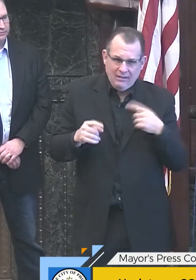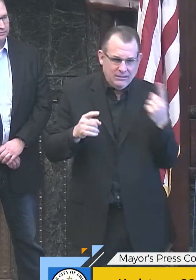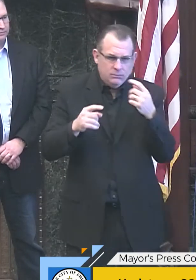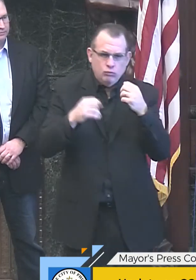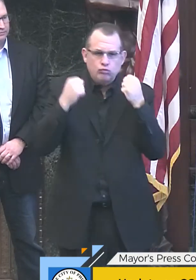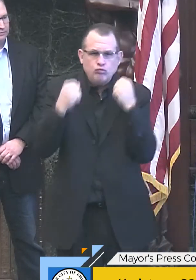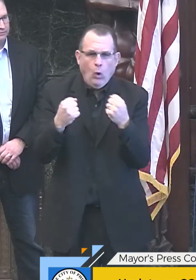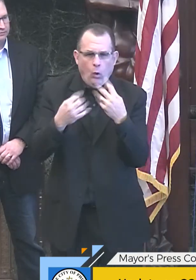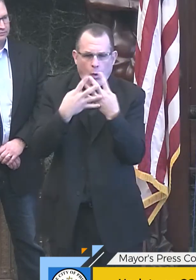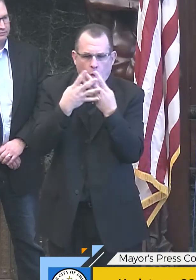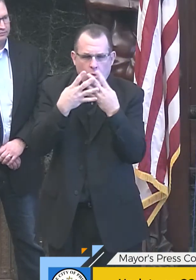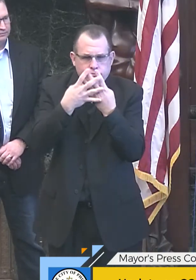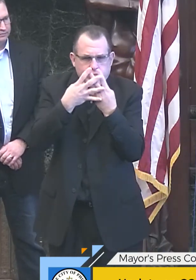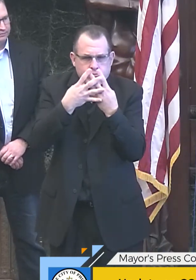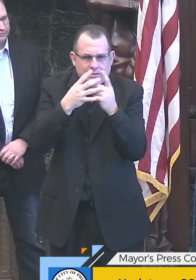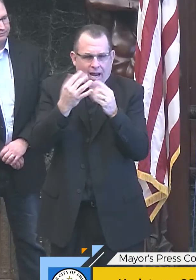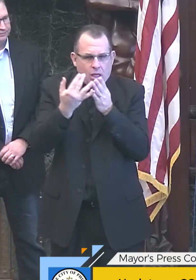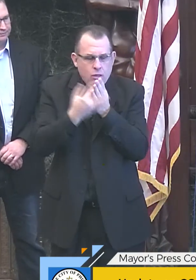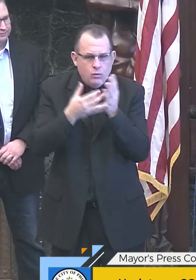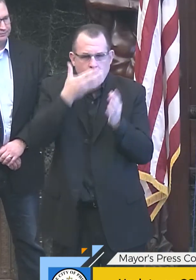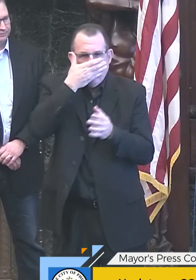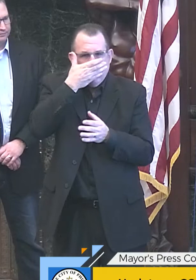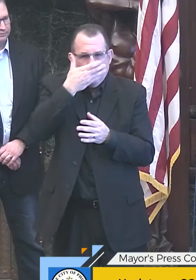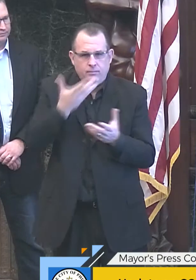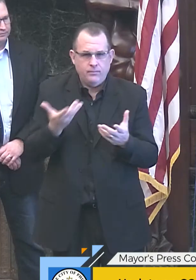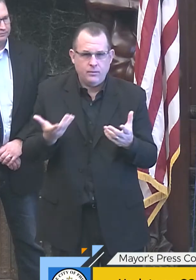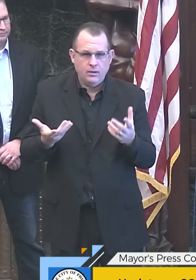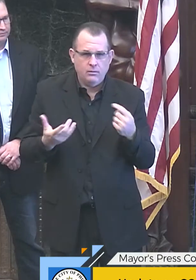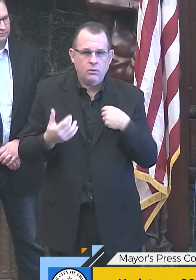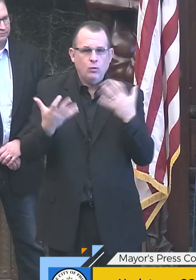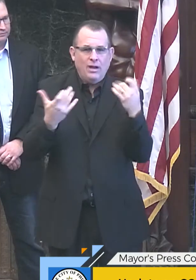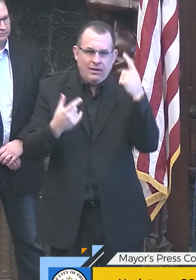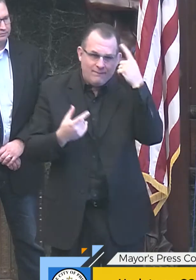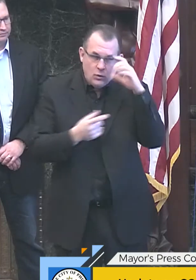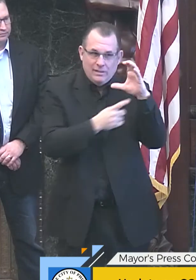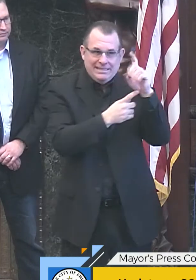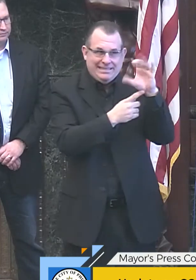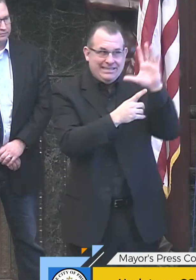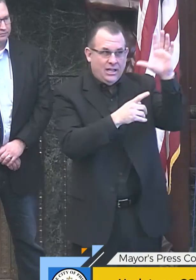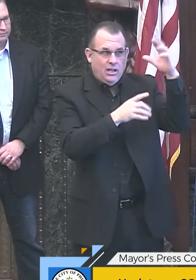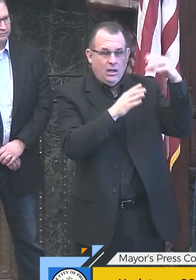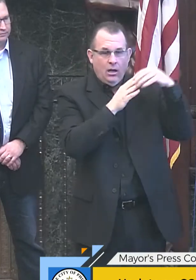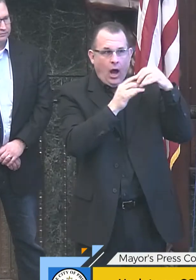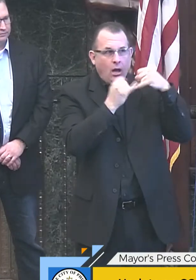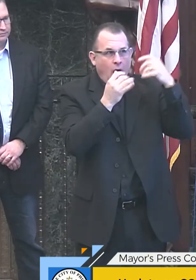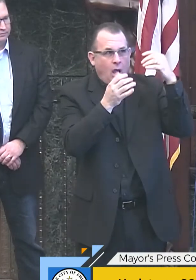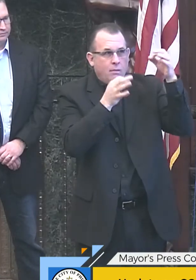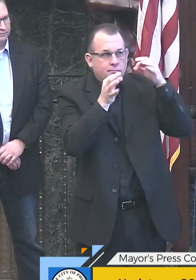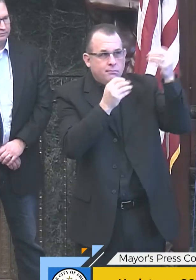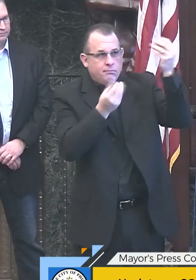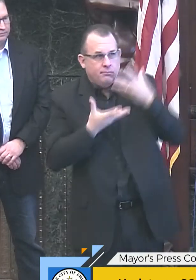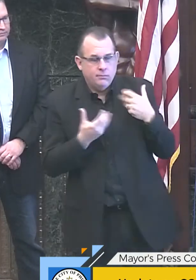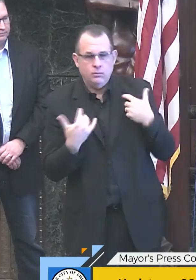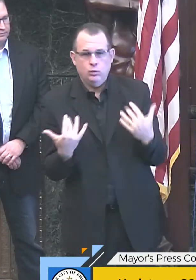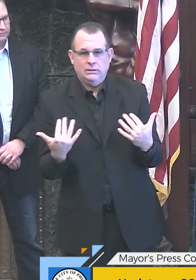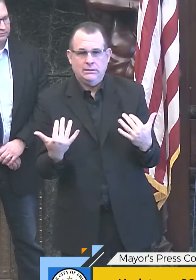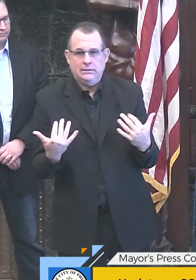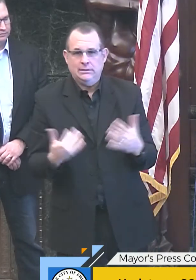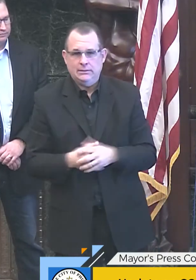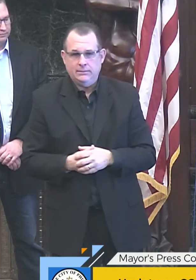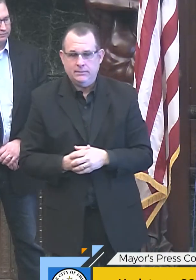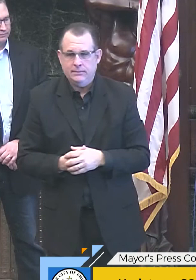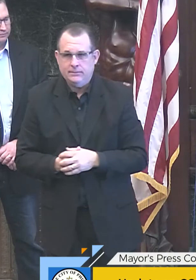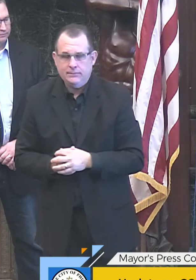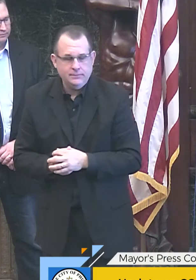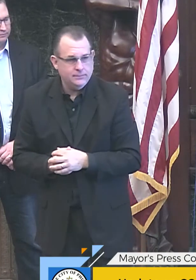we are awaiting the CDC guidance, which we hope will give us more detail on this. Okay, thank you. Thank